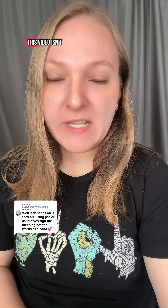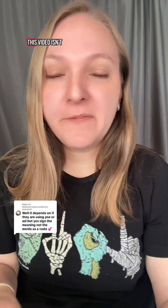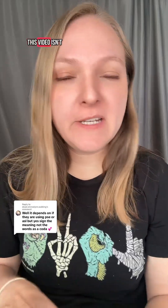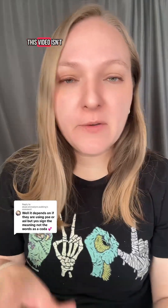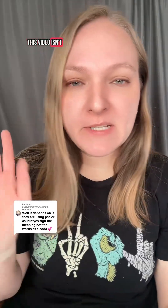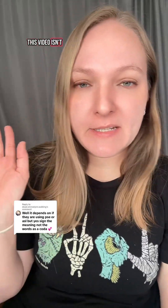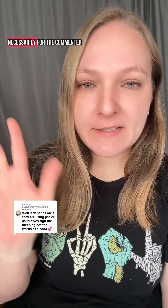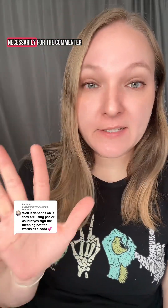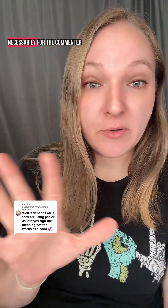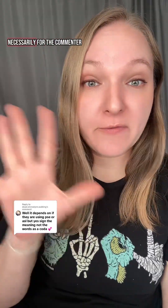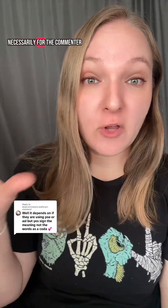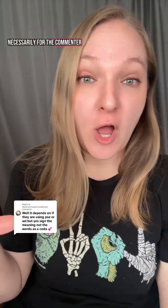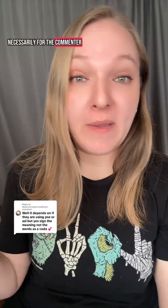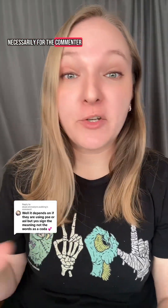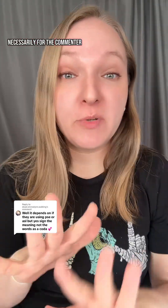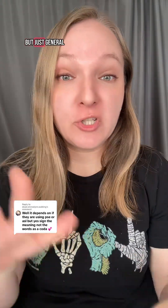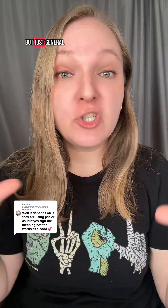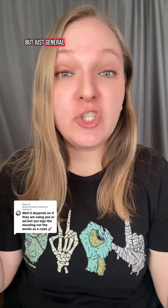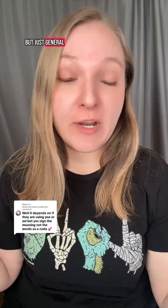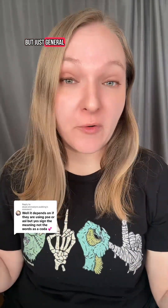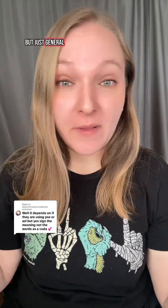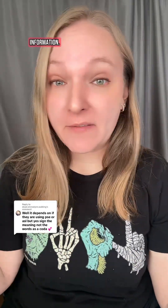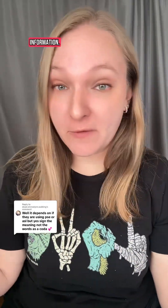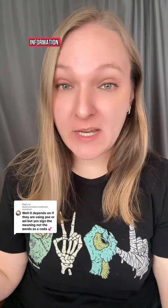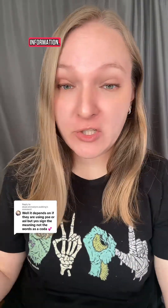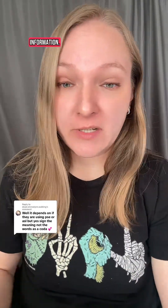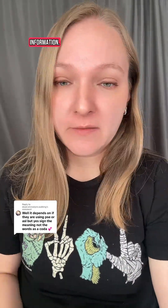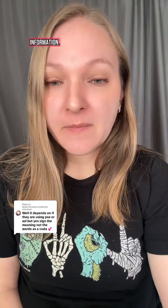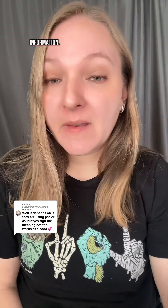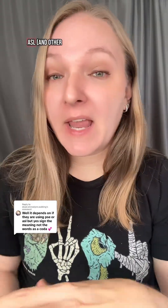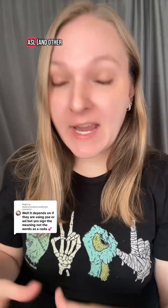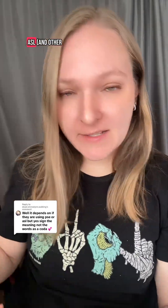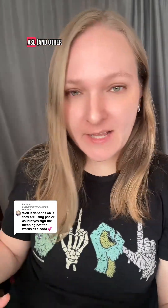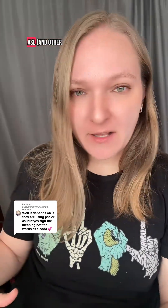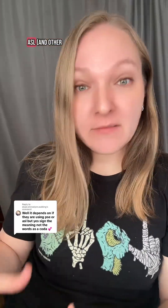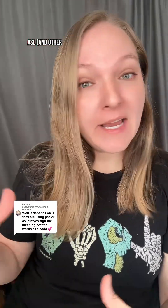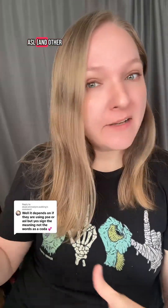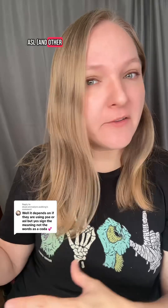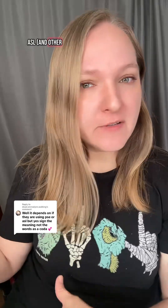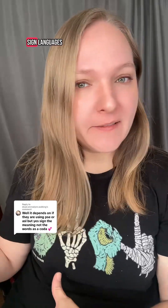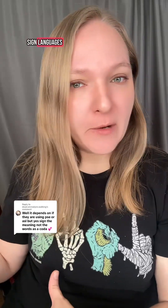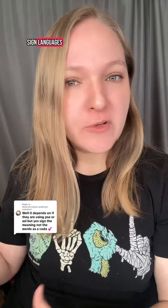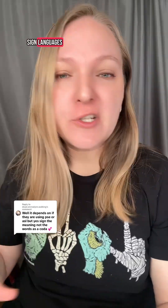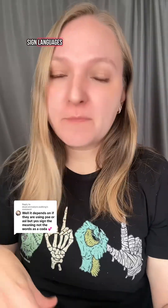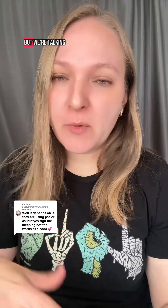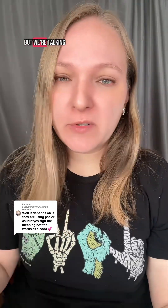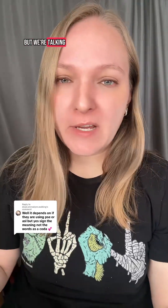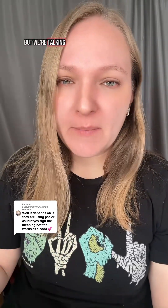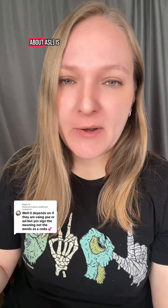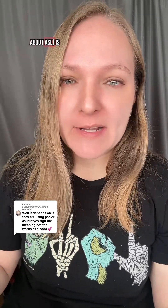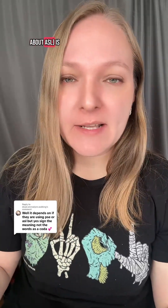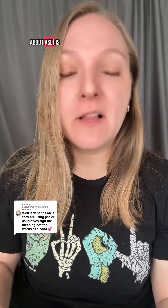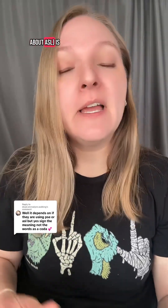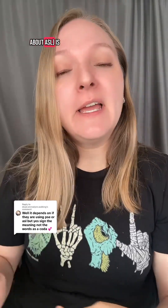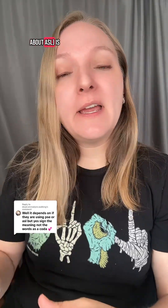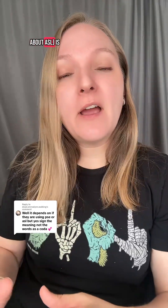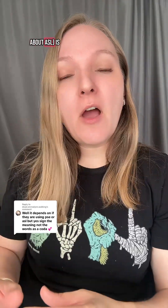This video isn't necessarily for the commenter, but just general information. ASL and other sign languages, but we're talking about ASL, is